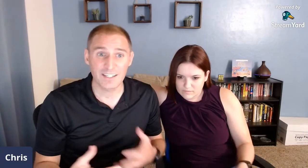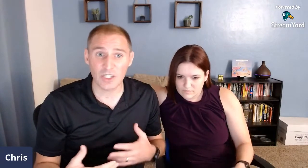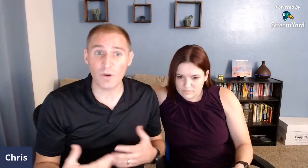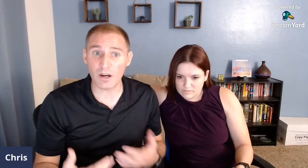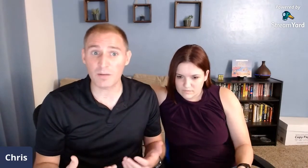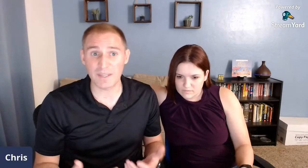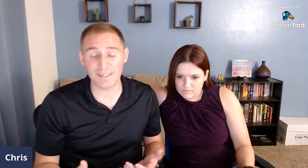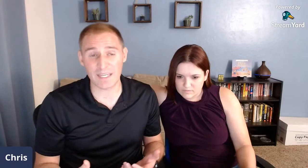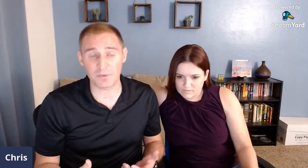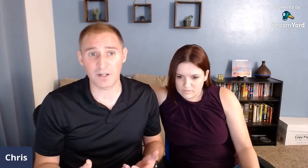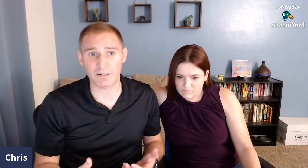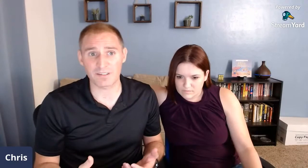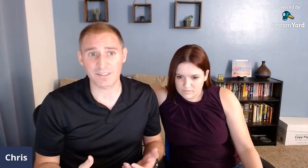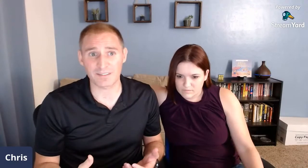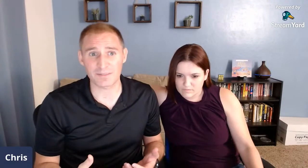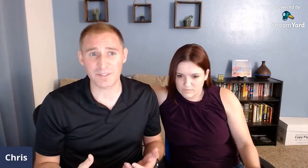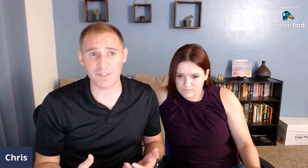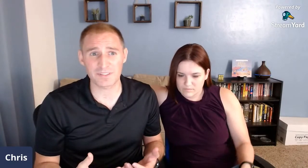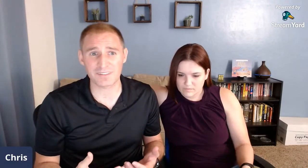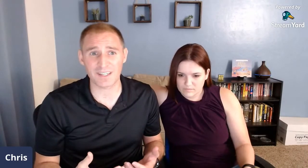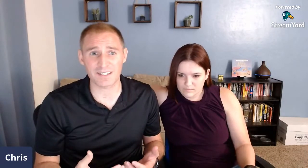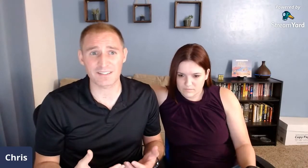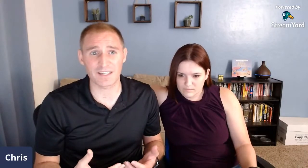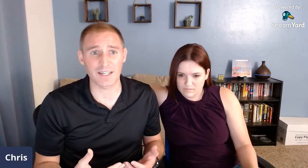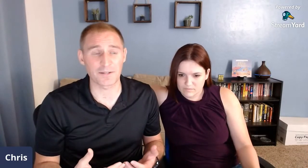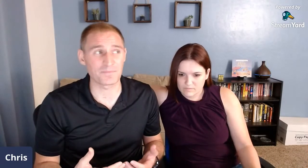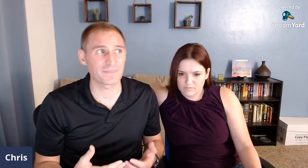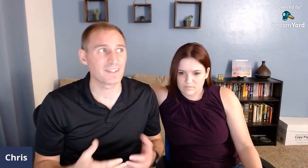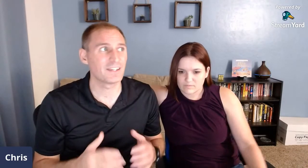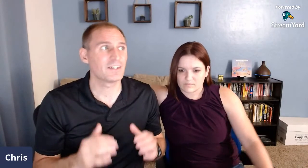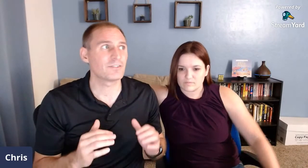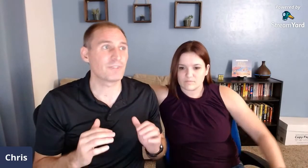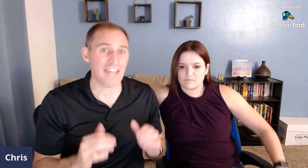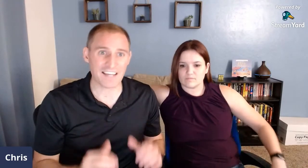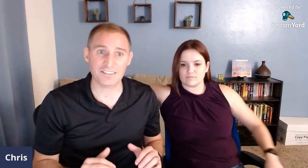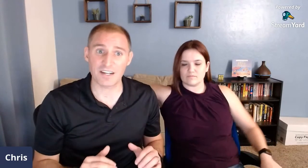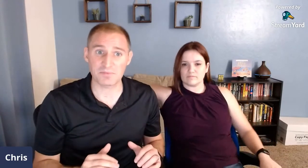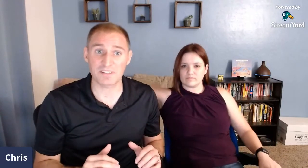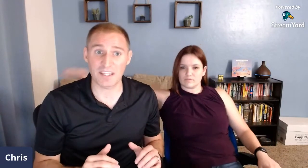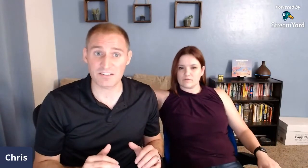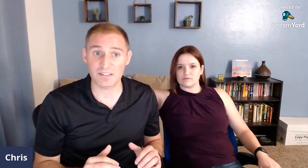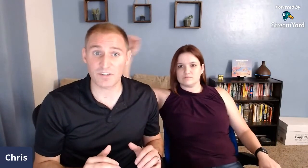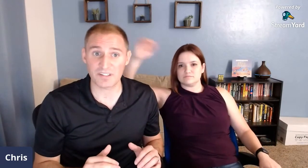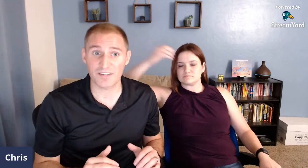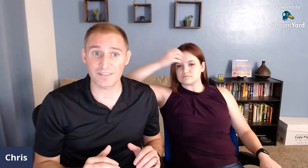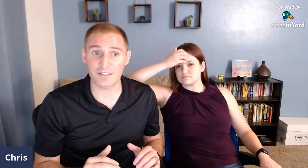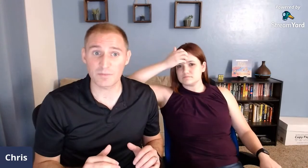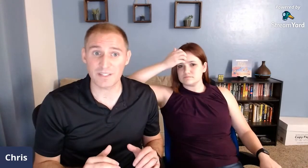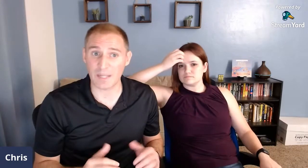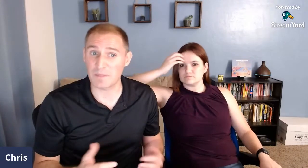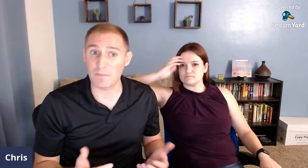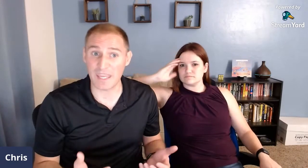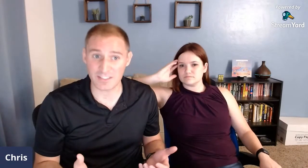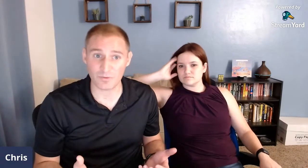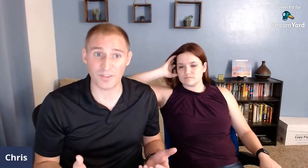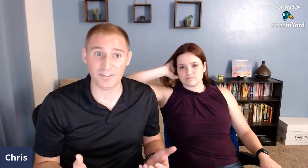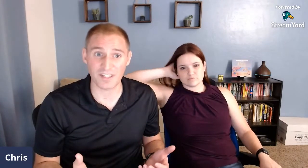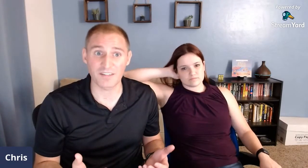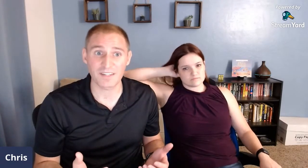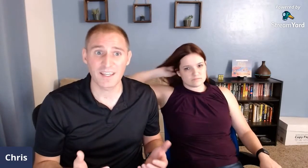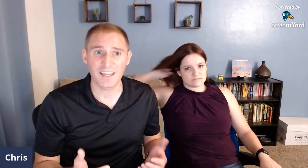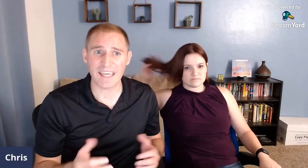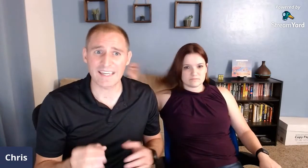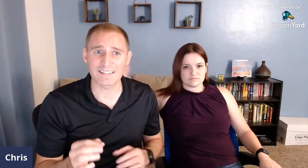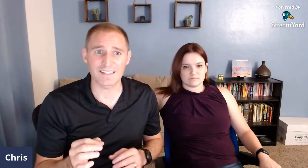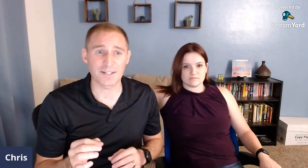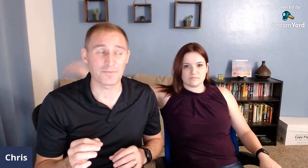it, you are making that progress. And sometimes we just gotta relax our expectations of ourselves a little bit and be patient with